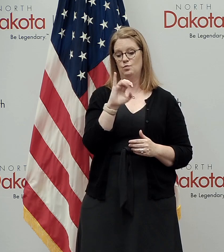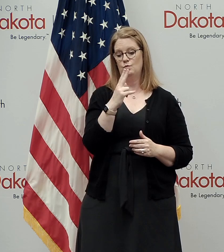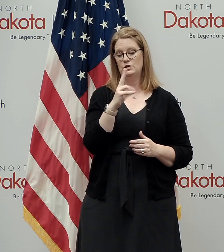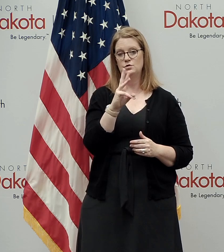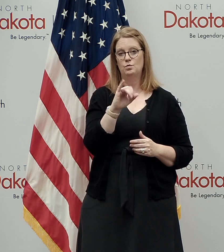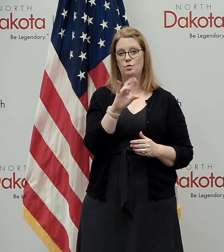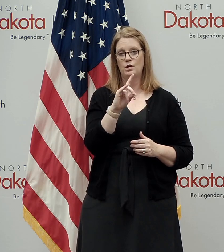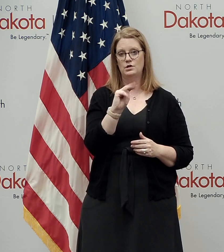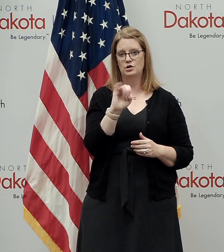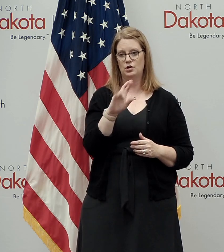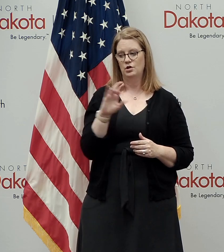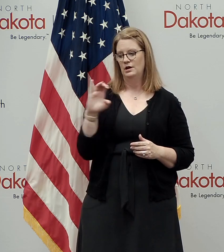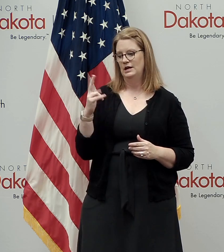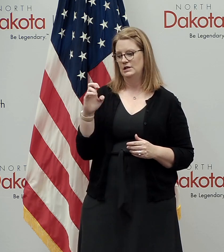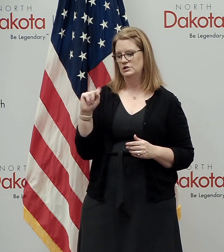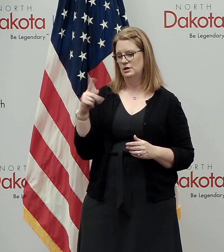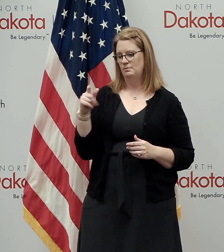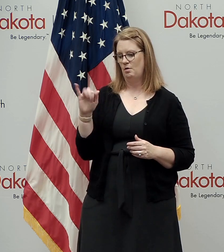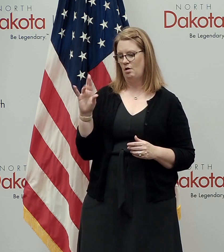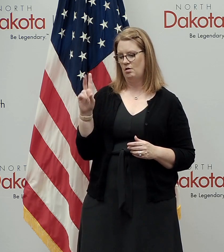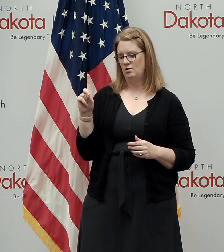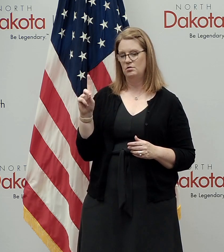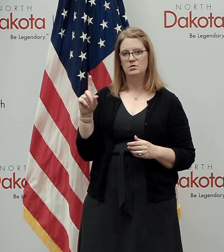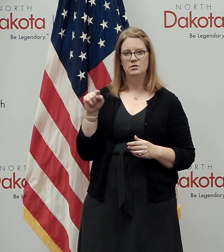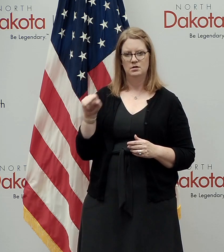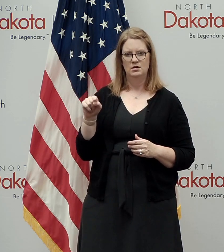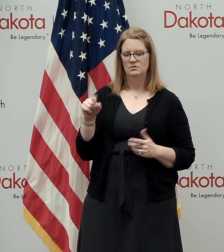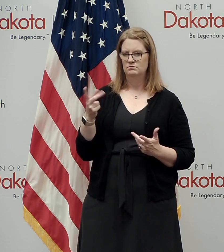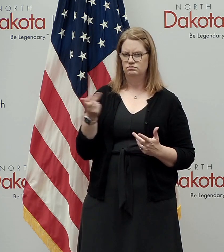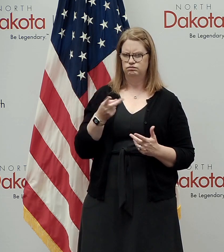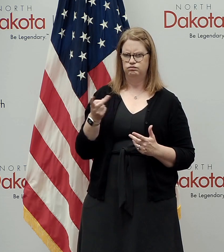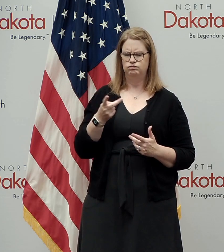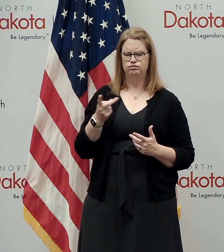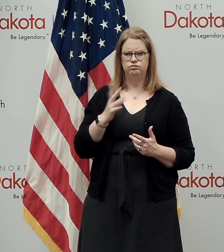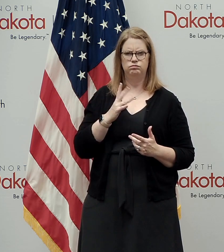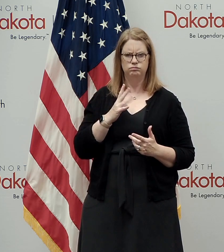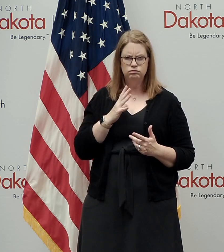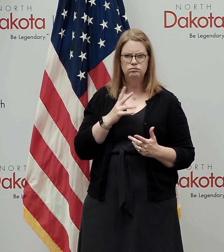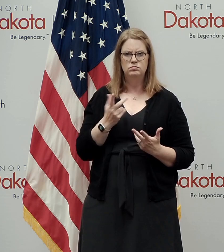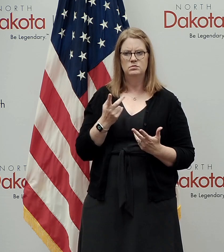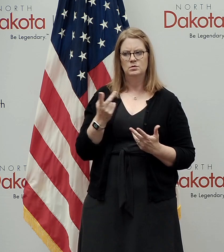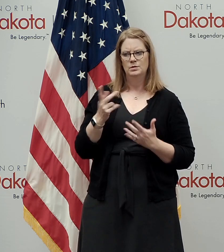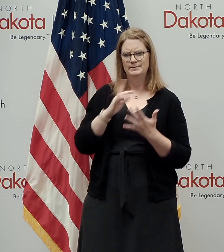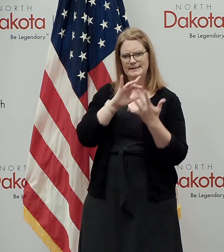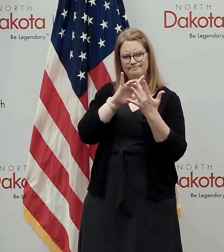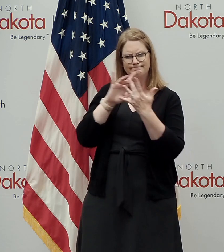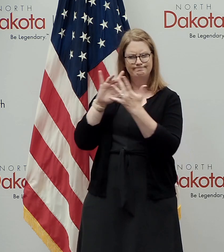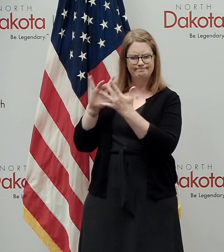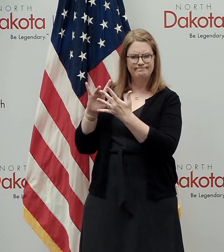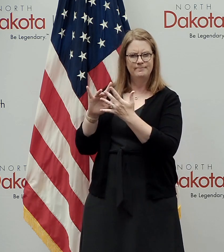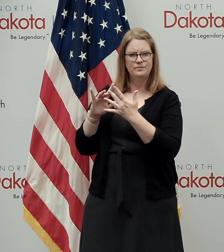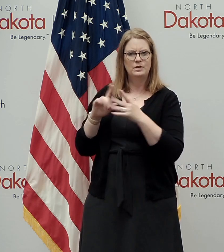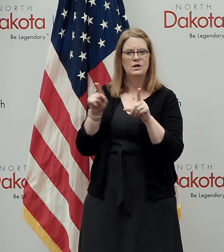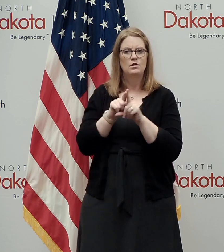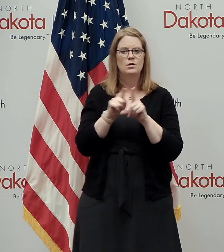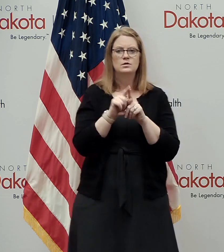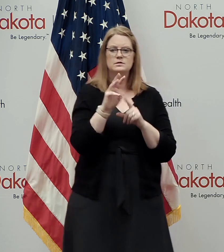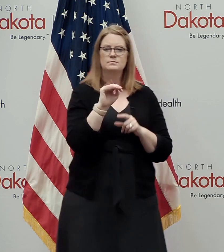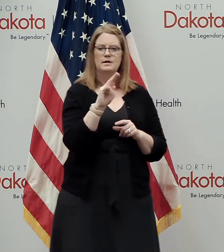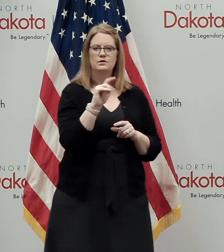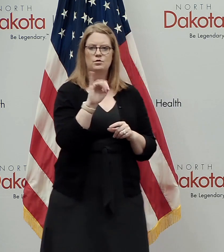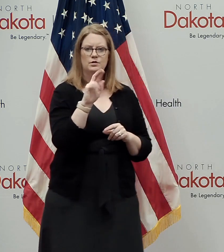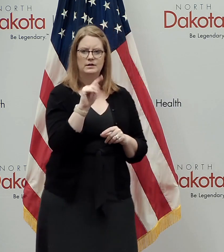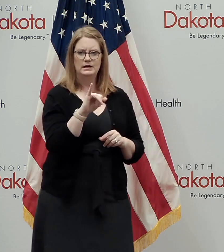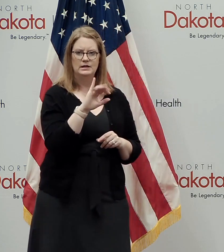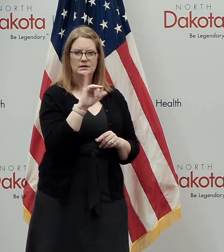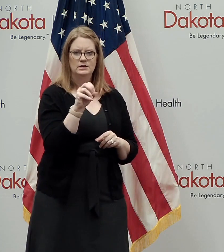Representative Chet Pollard. We've been in contact with them as well as minority leaders,